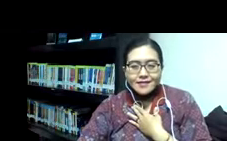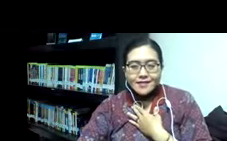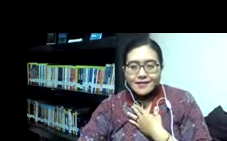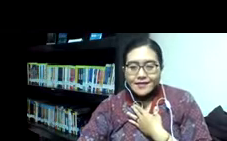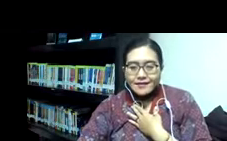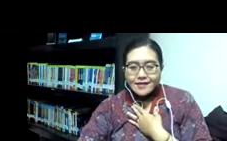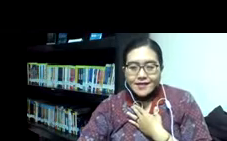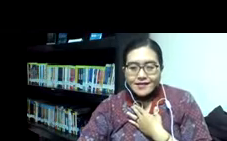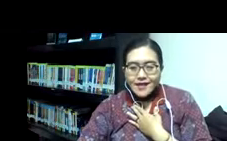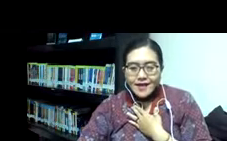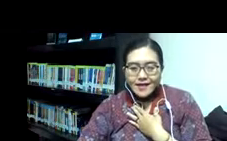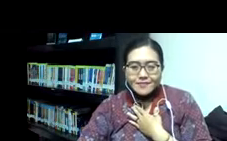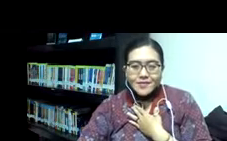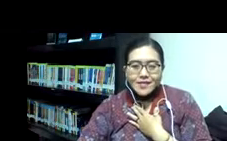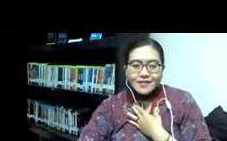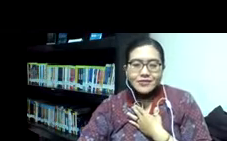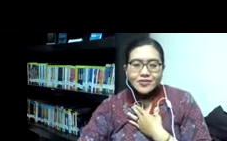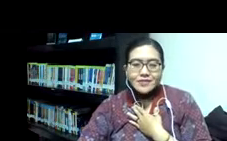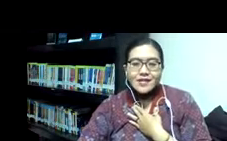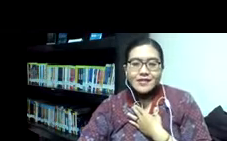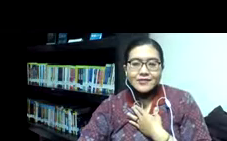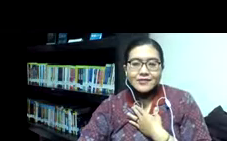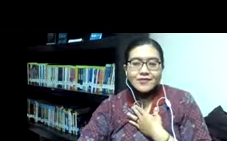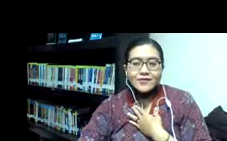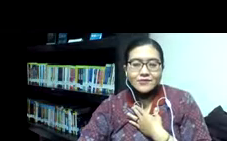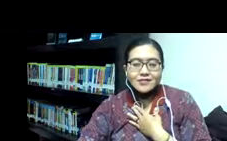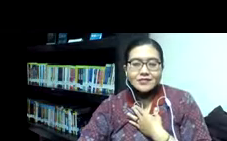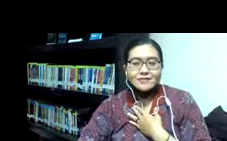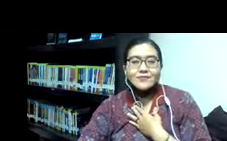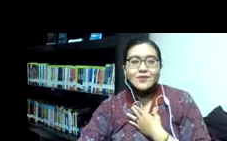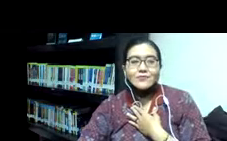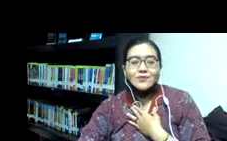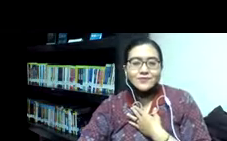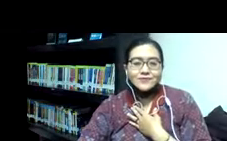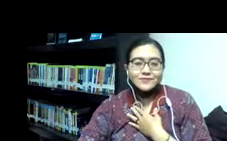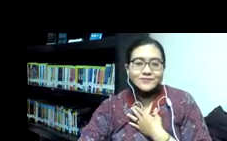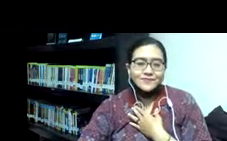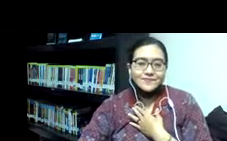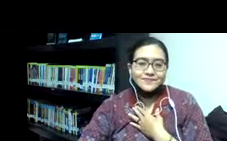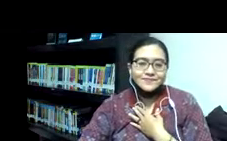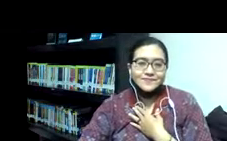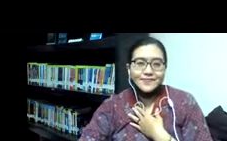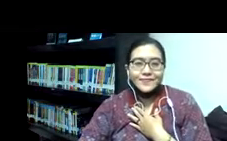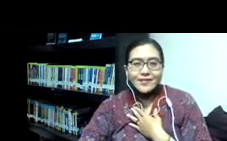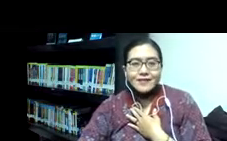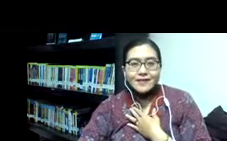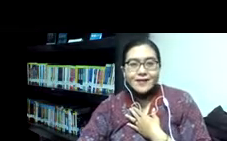sign right hand make a shape like holding a small bowl.